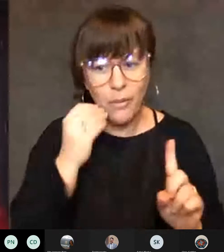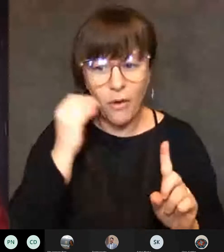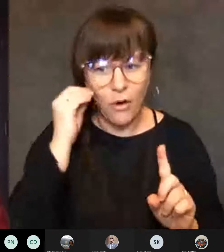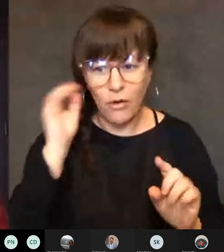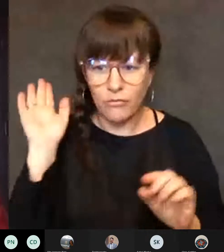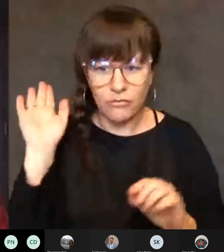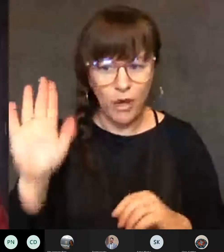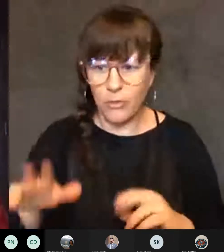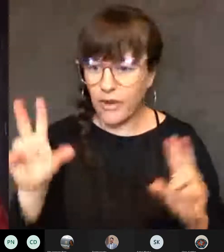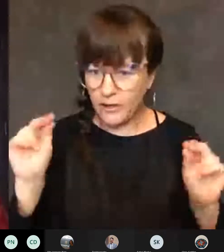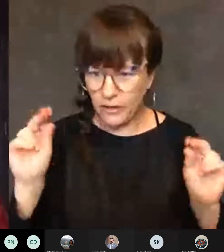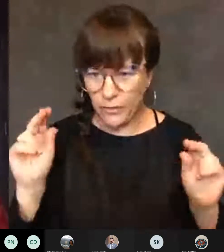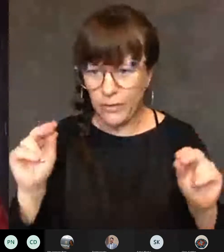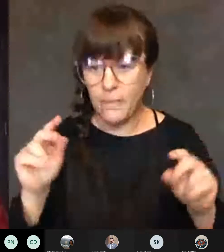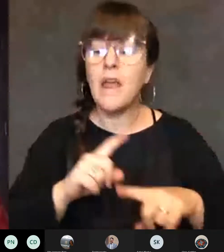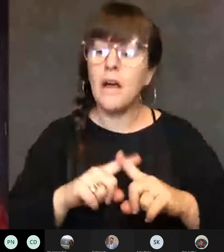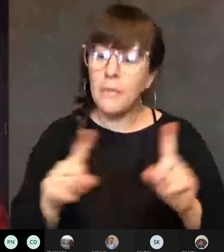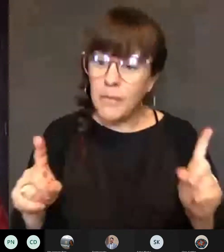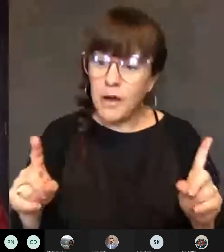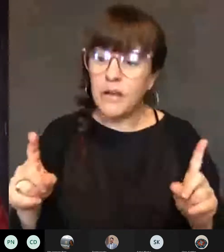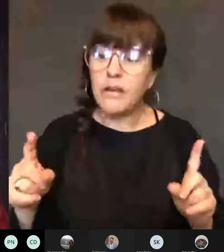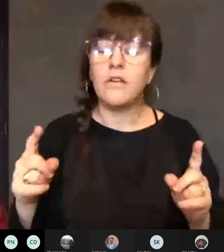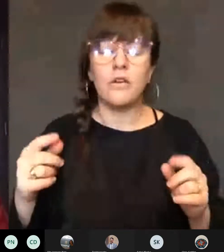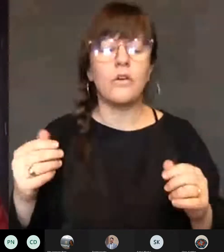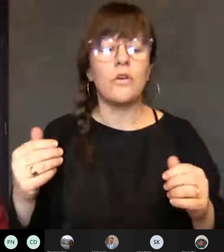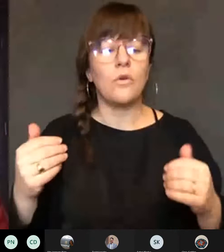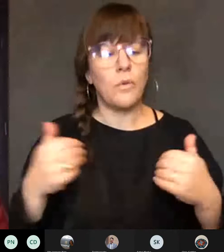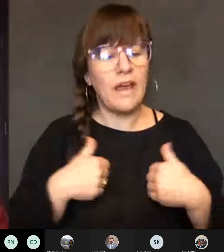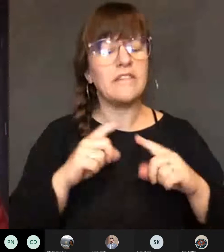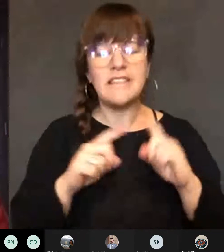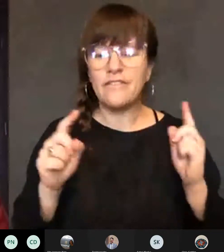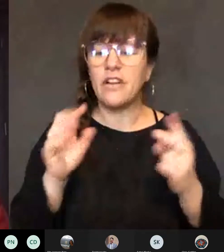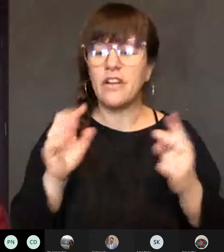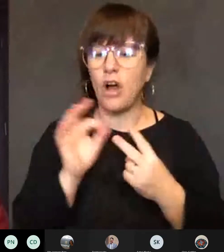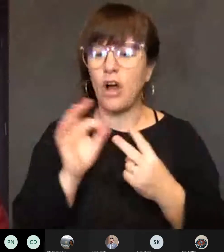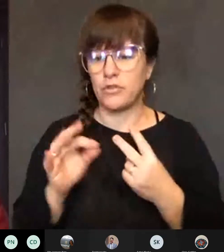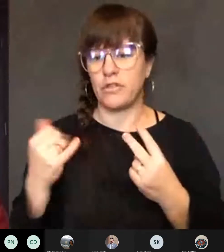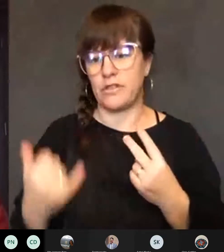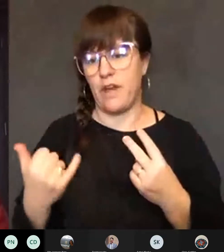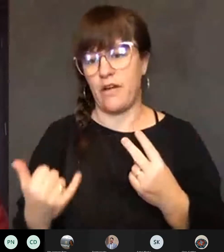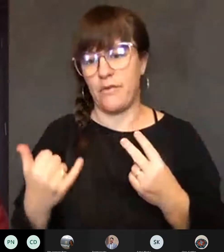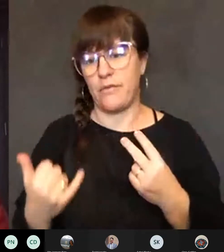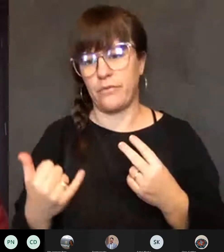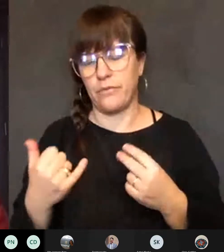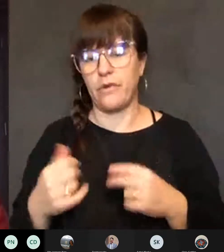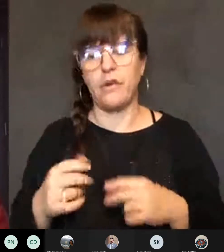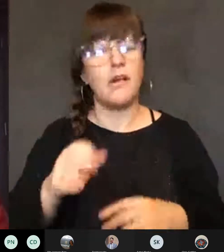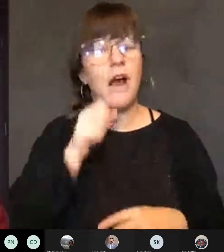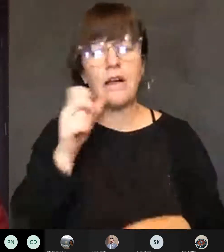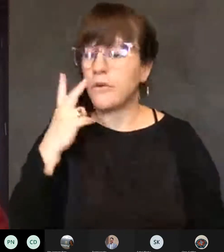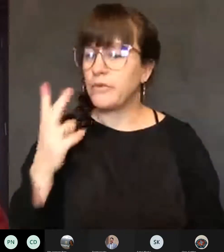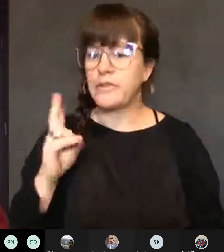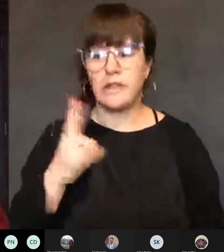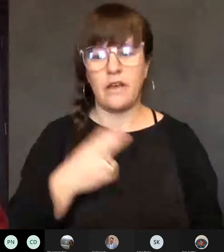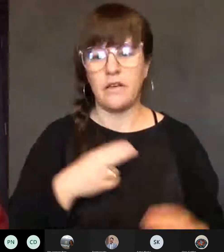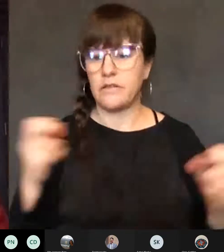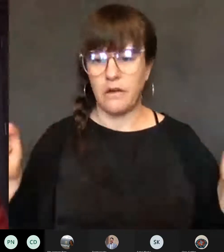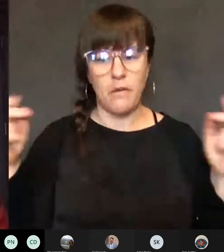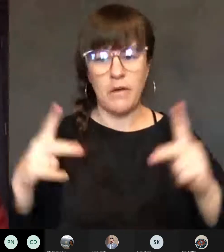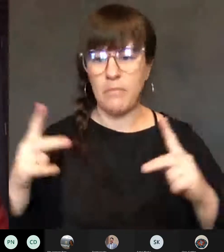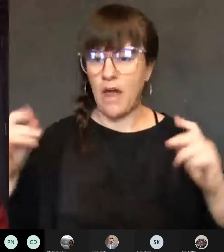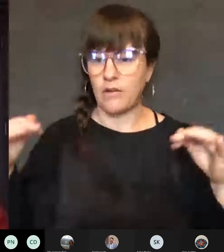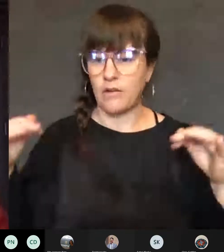options now that we might not have thought we had before. And so I don't see us coming back full